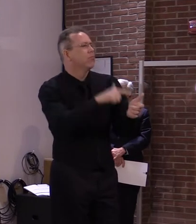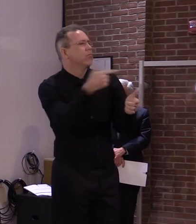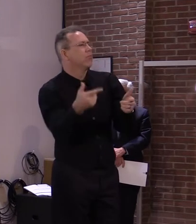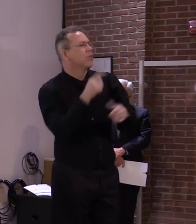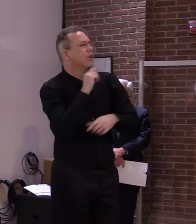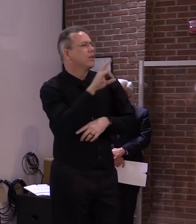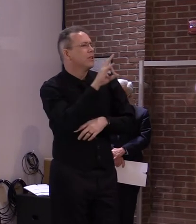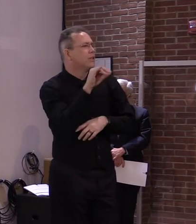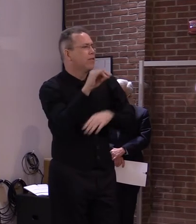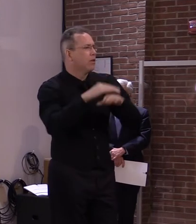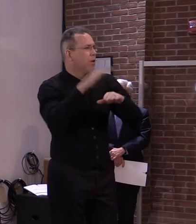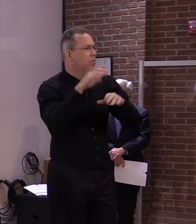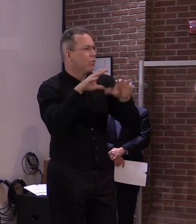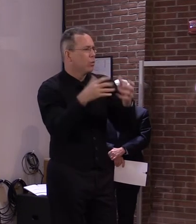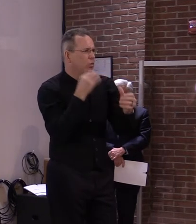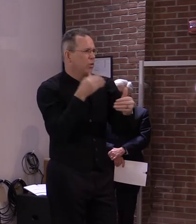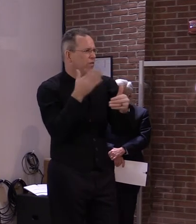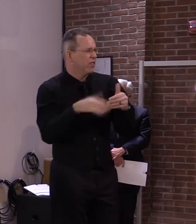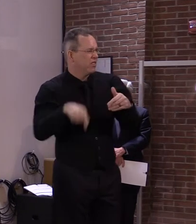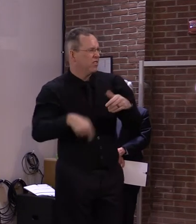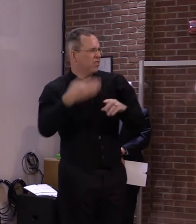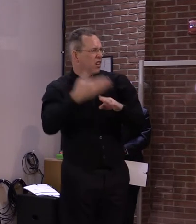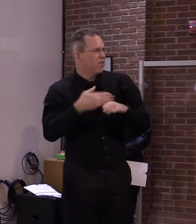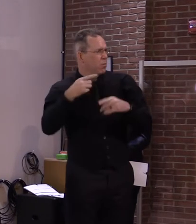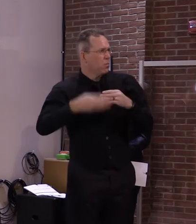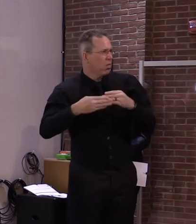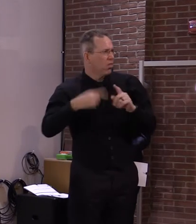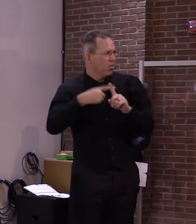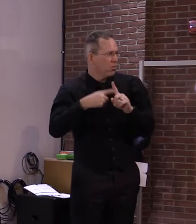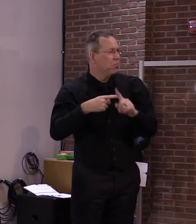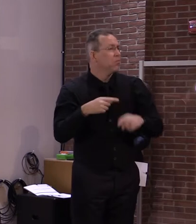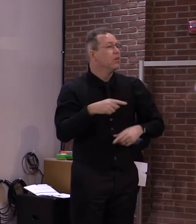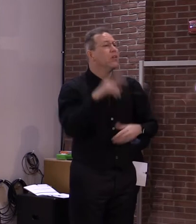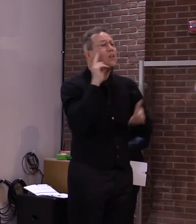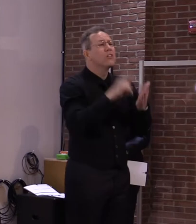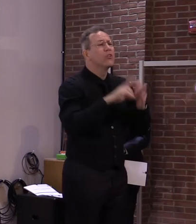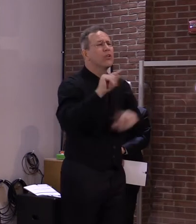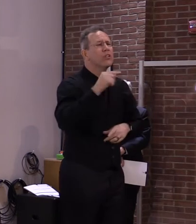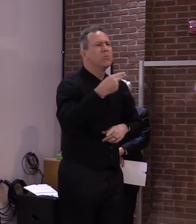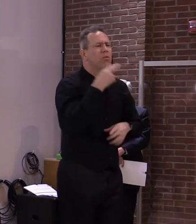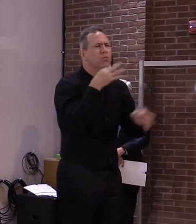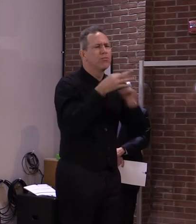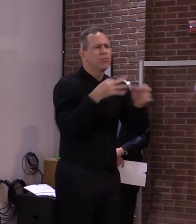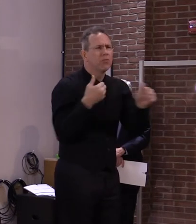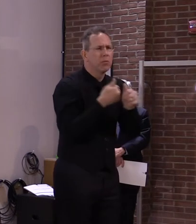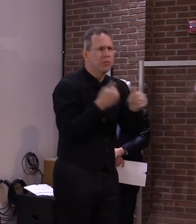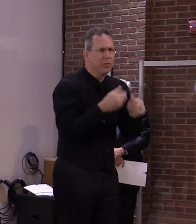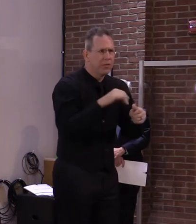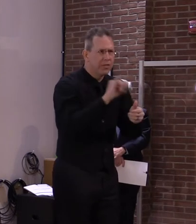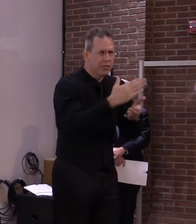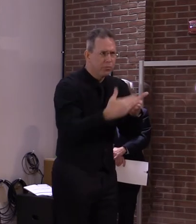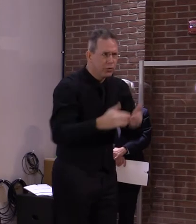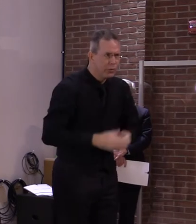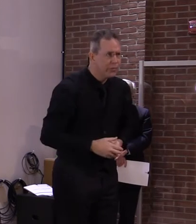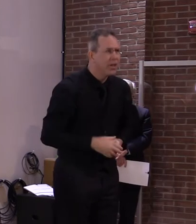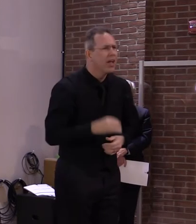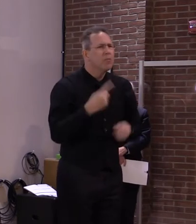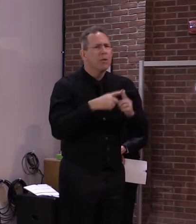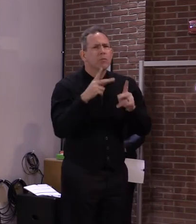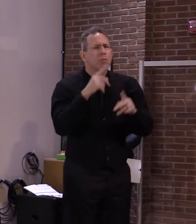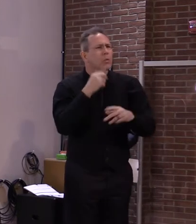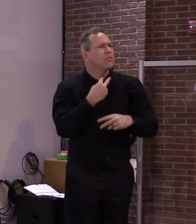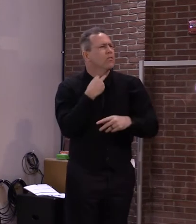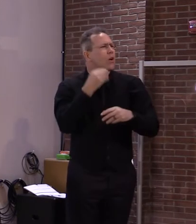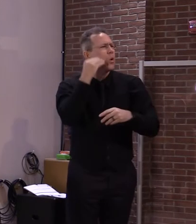giving updates on vaccines including our homebound vaccination rollout as well and